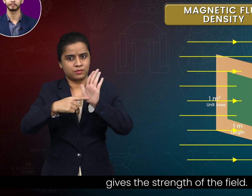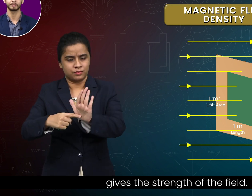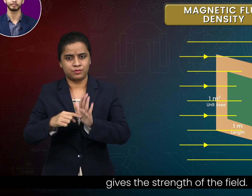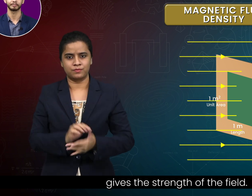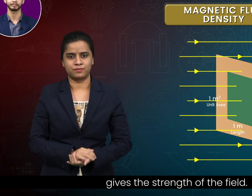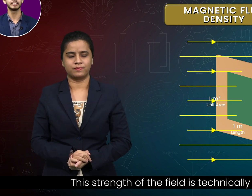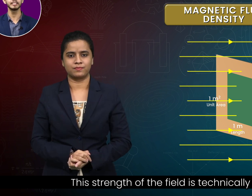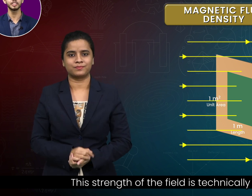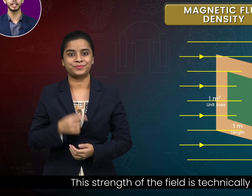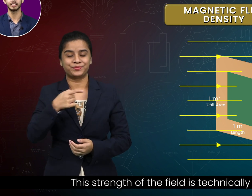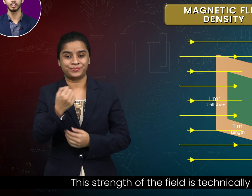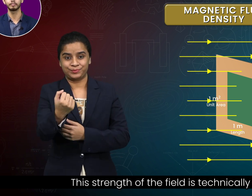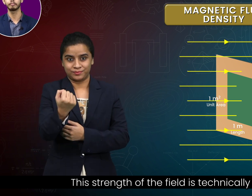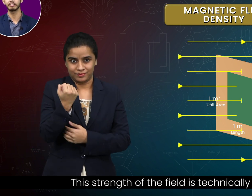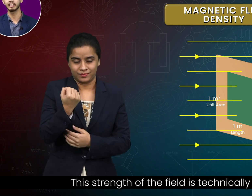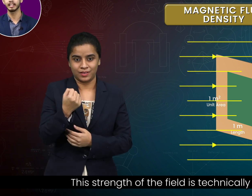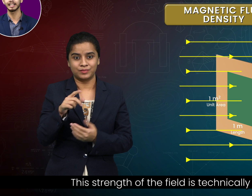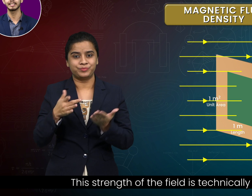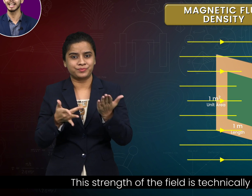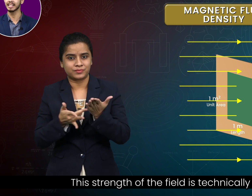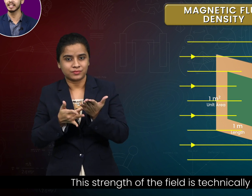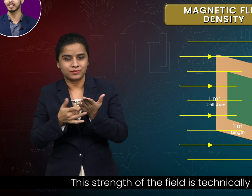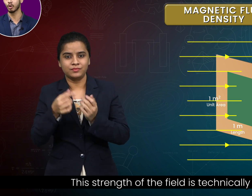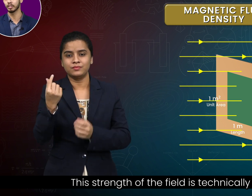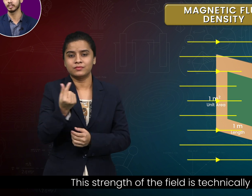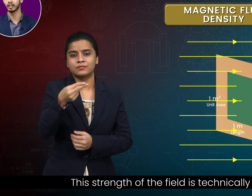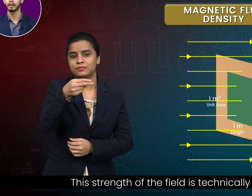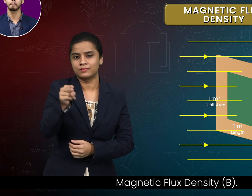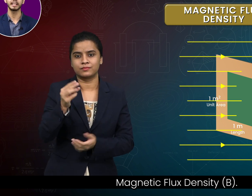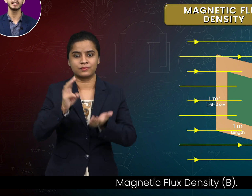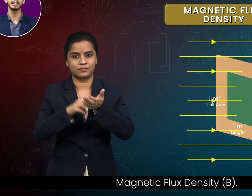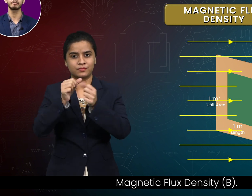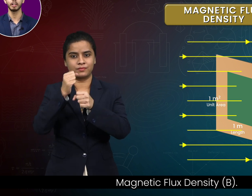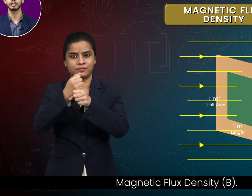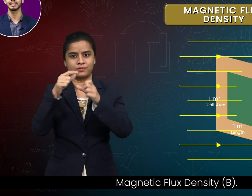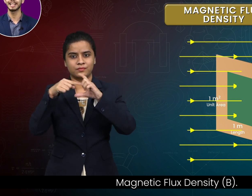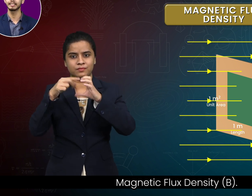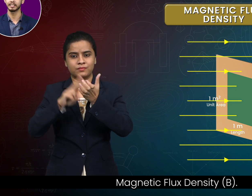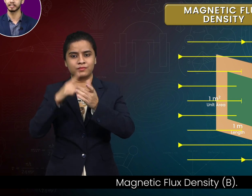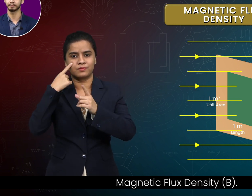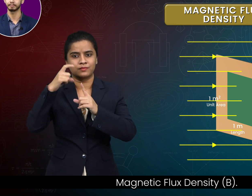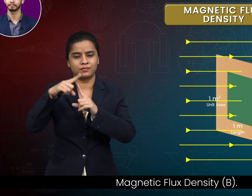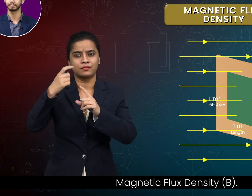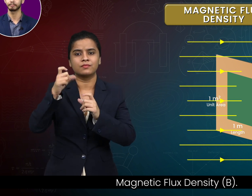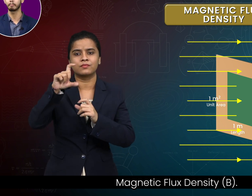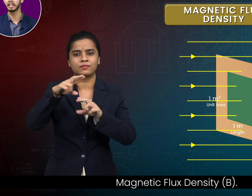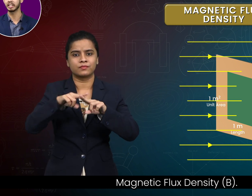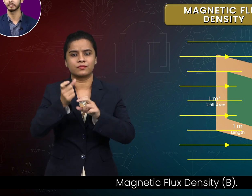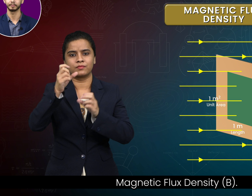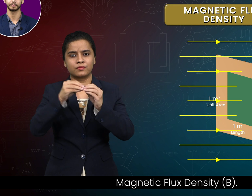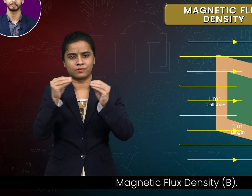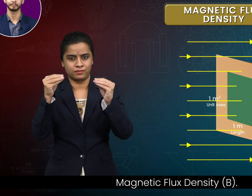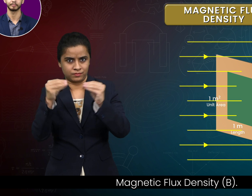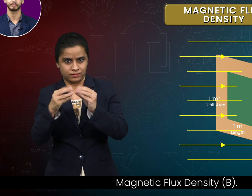field. This strength of the field is technically called magnetic flux density, B.